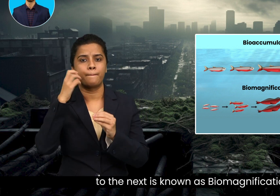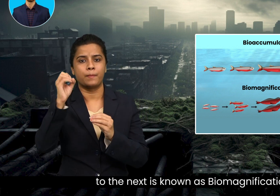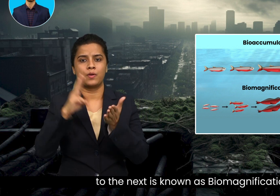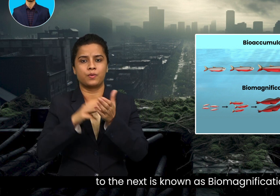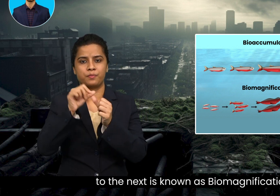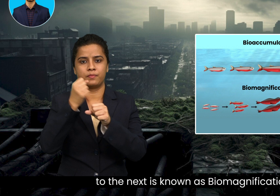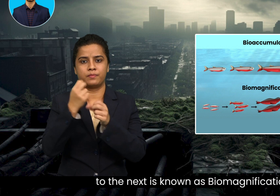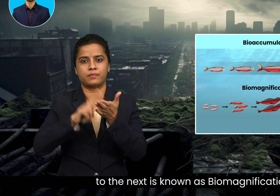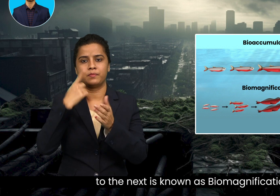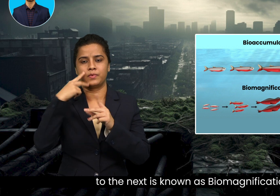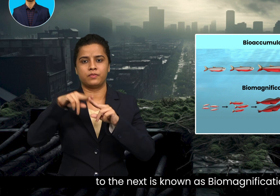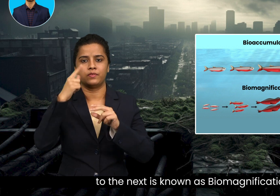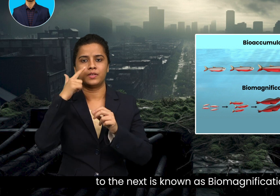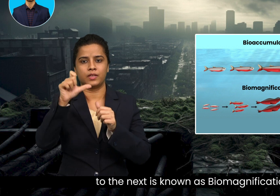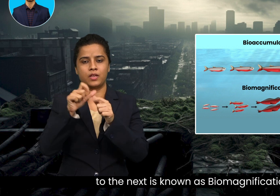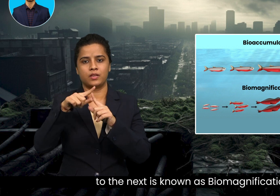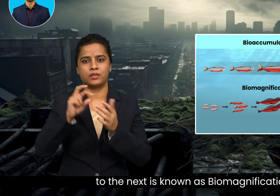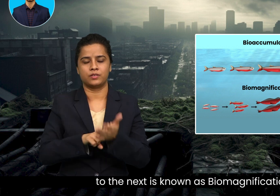biomagnification.